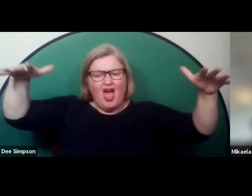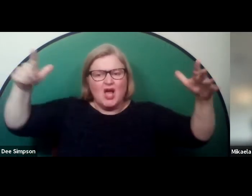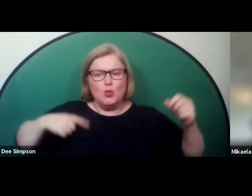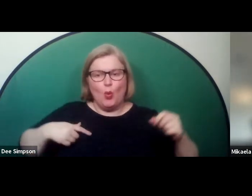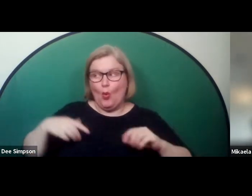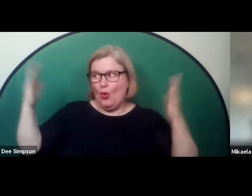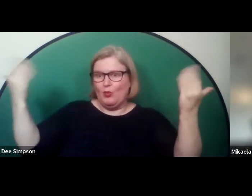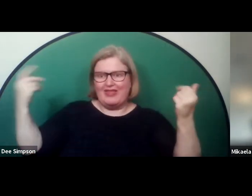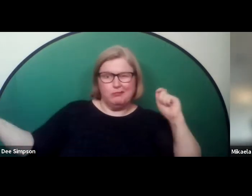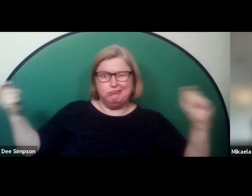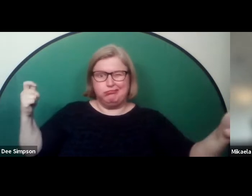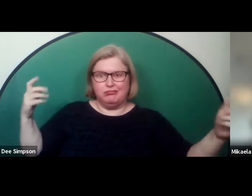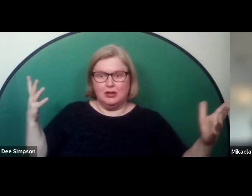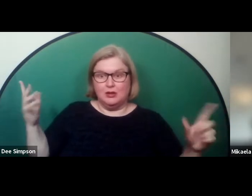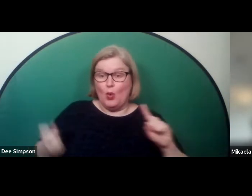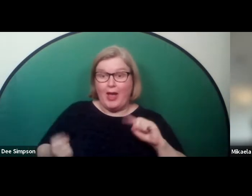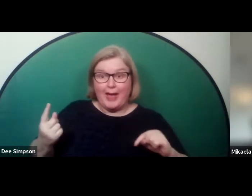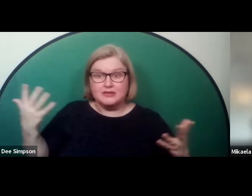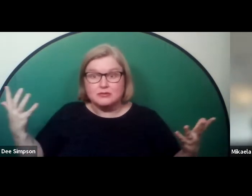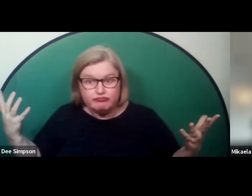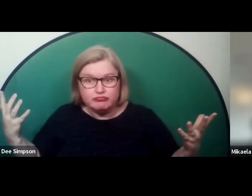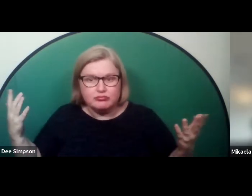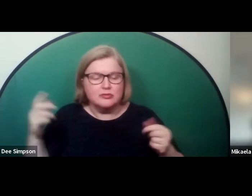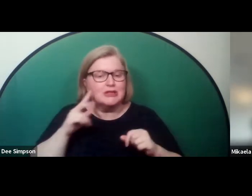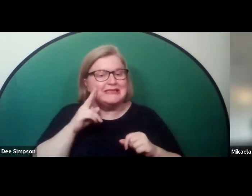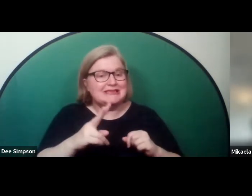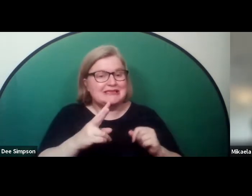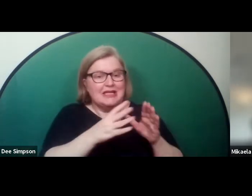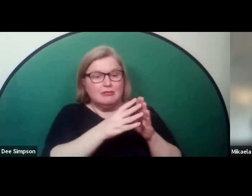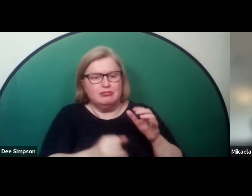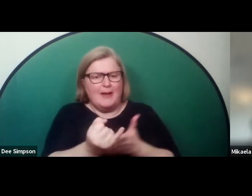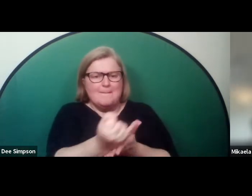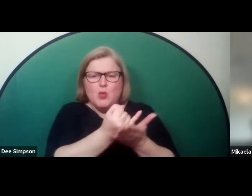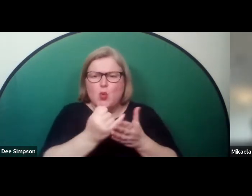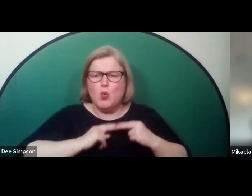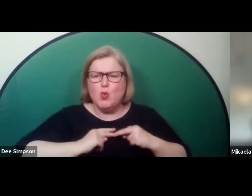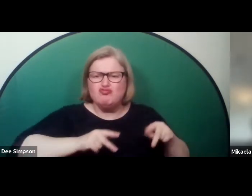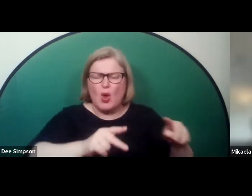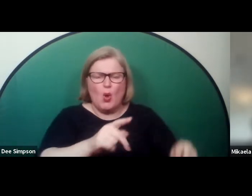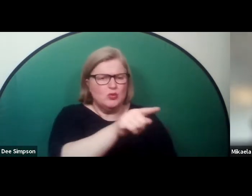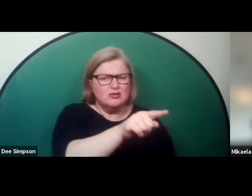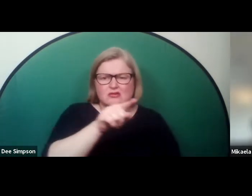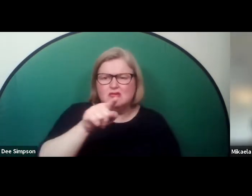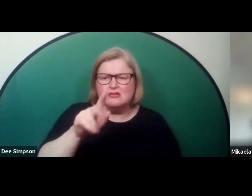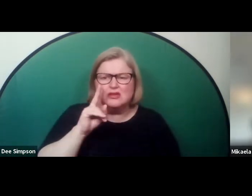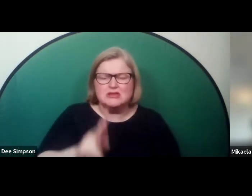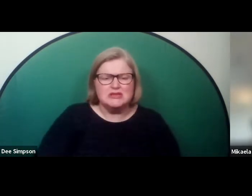events. These images show two examples of roads in poor conditions. In Ulaanbaatar in Mongolia,